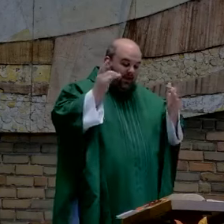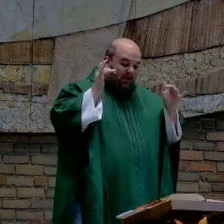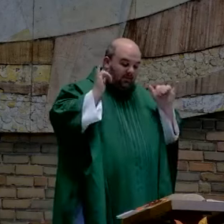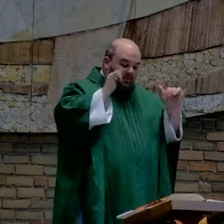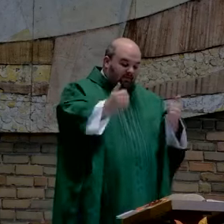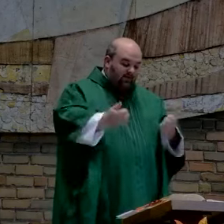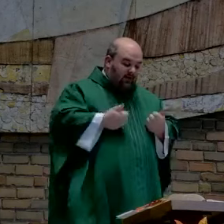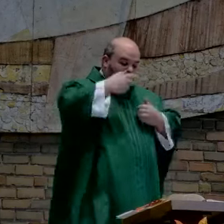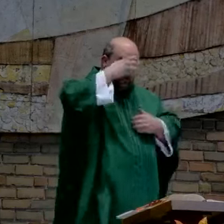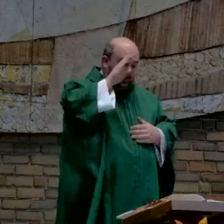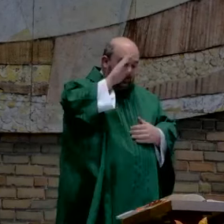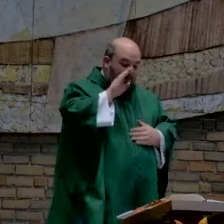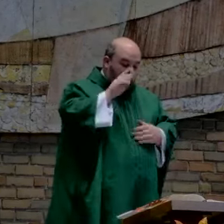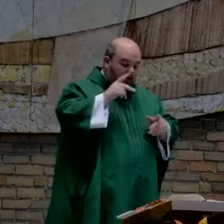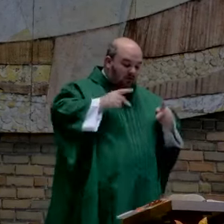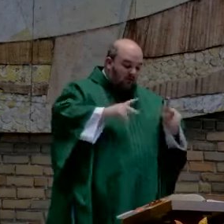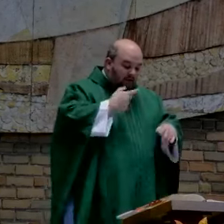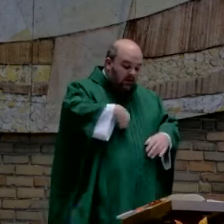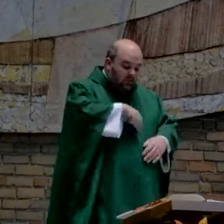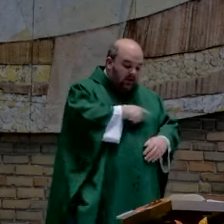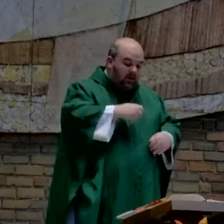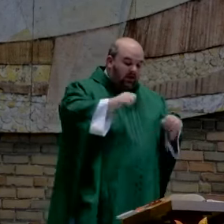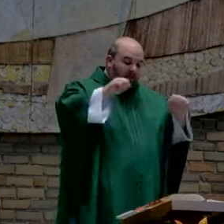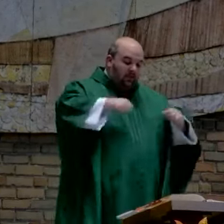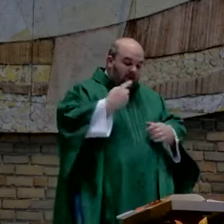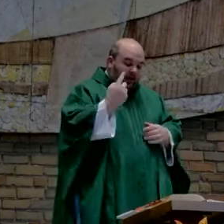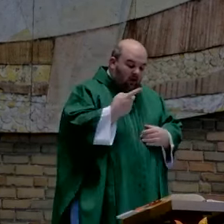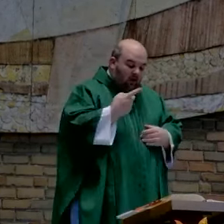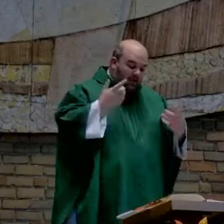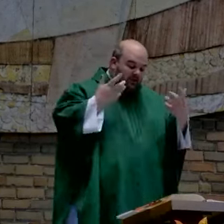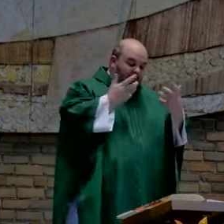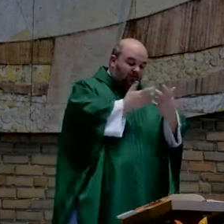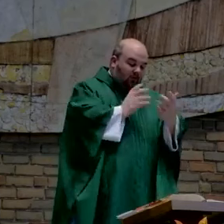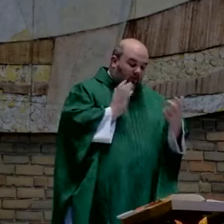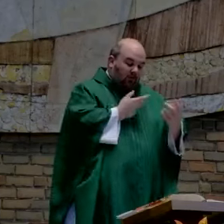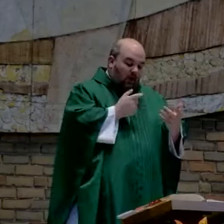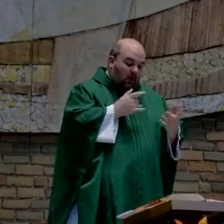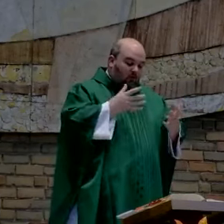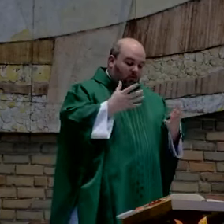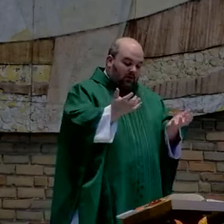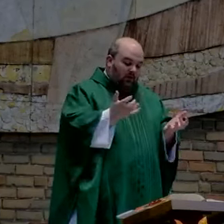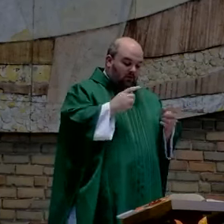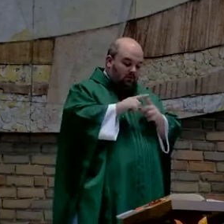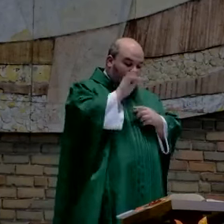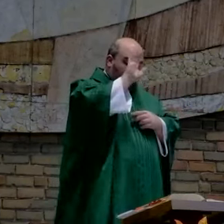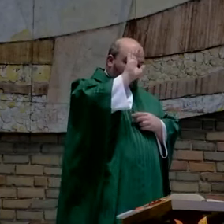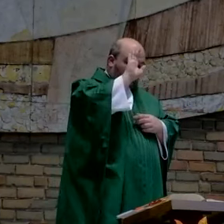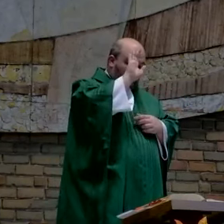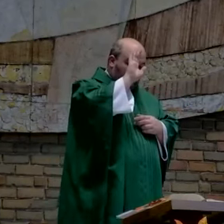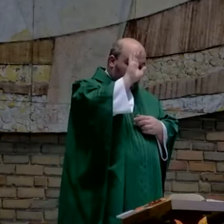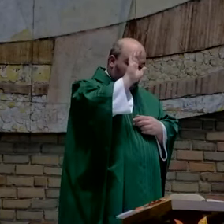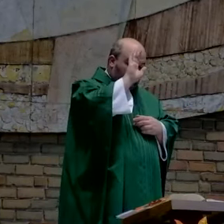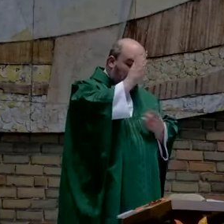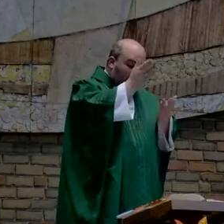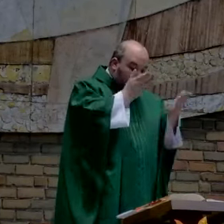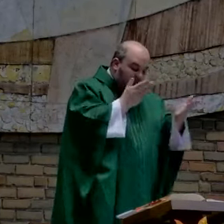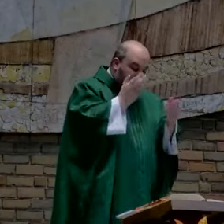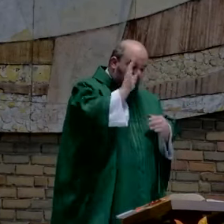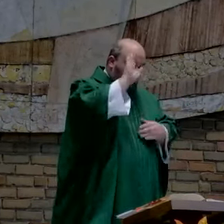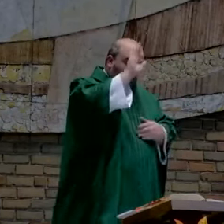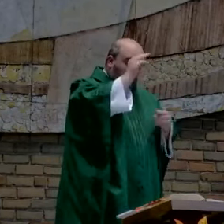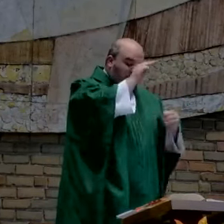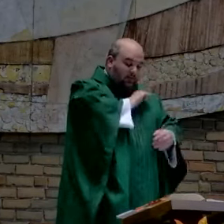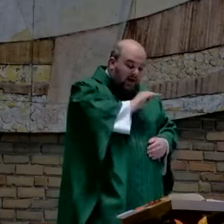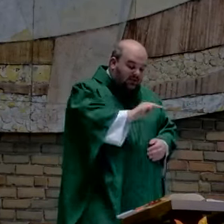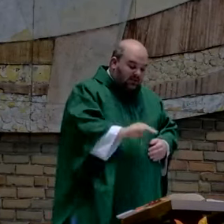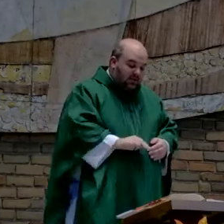Almighty and ever-living God, grant that we may always conform our will to yours and